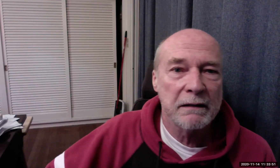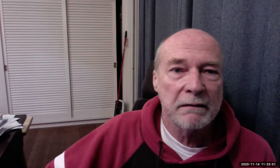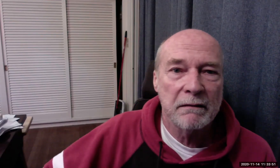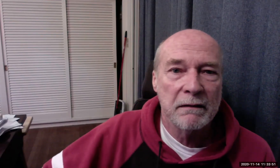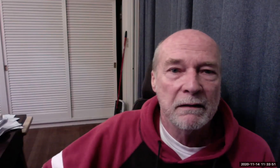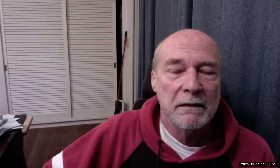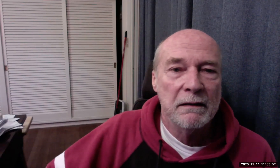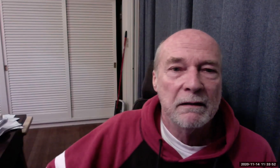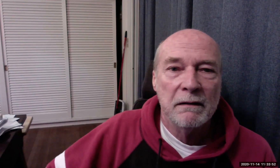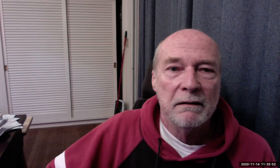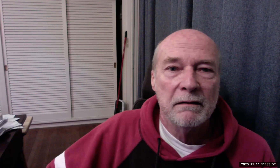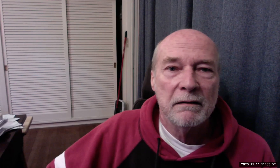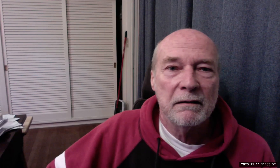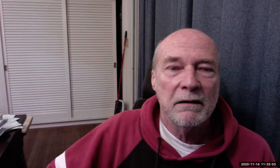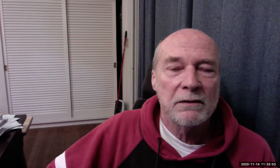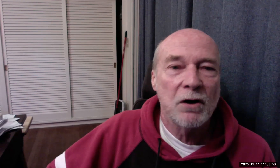like